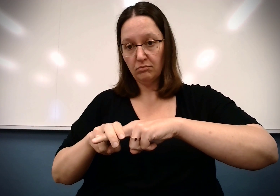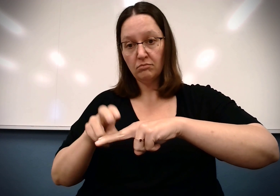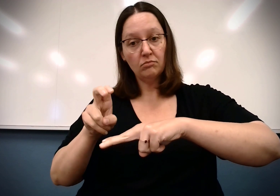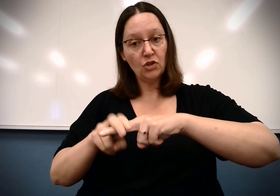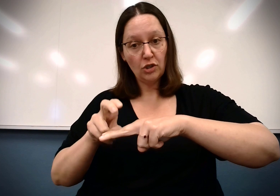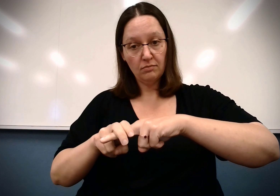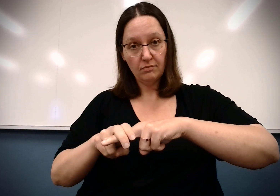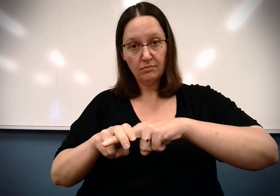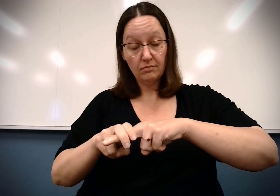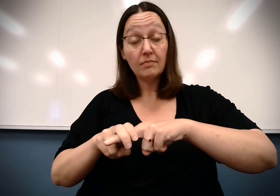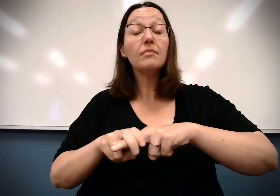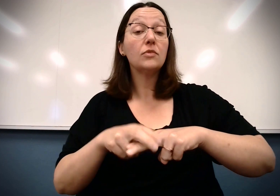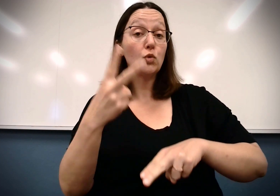Tap twice, chair, seat.